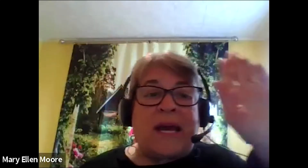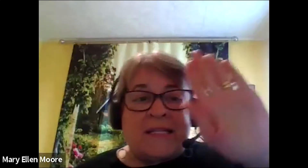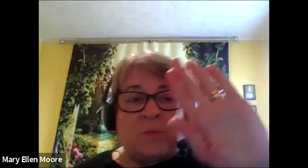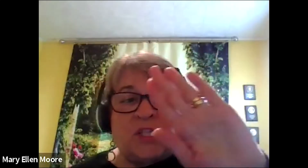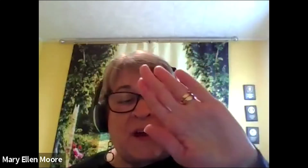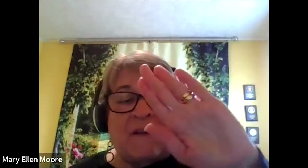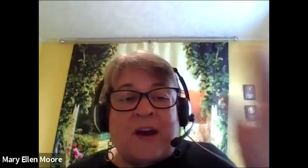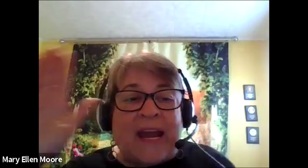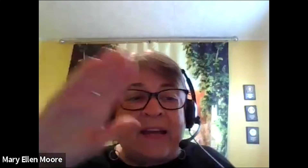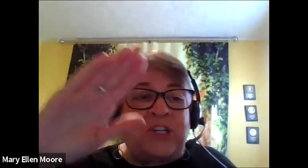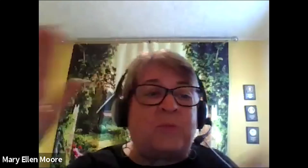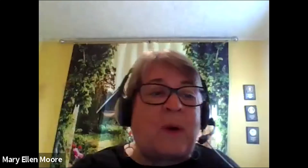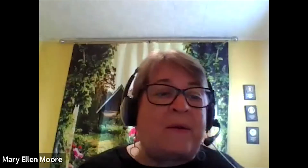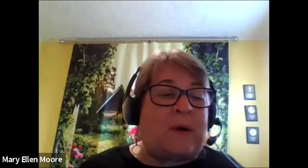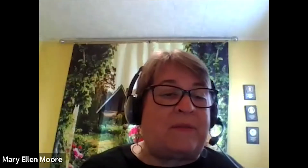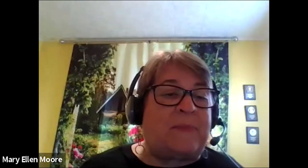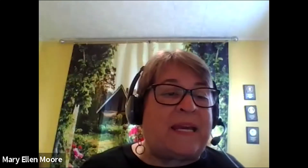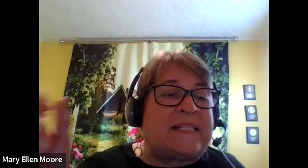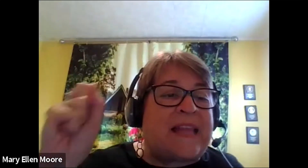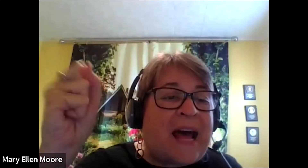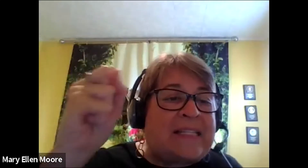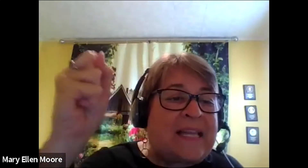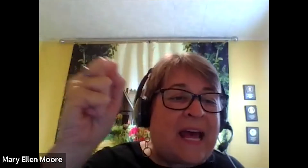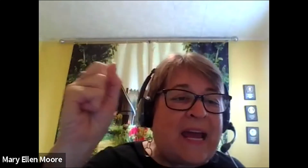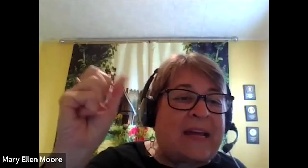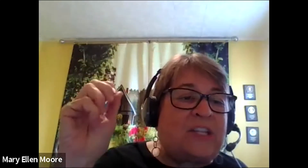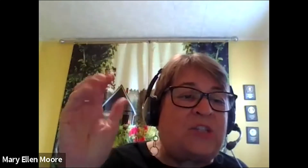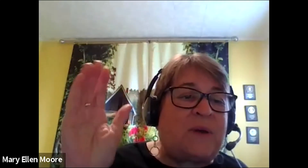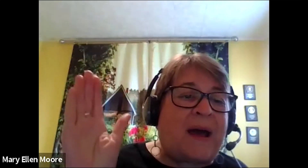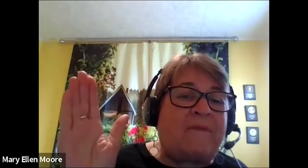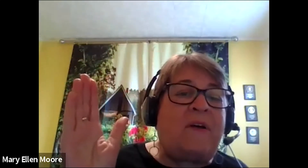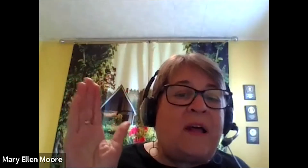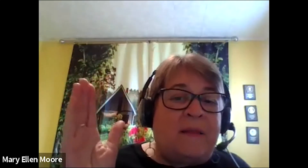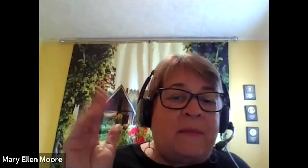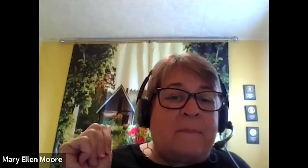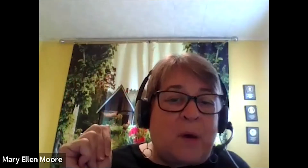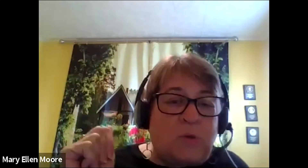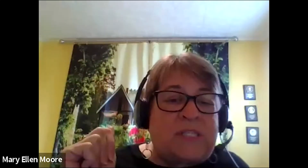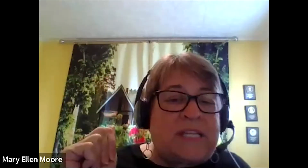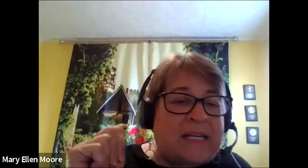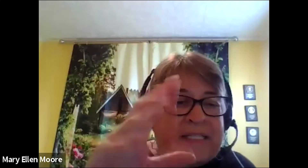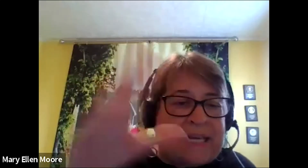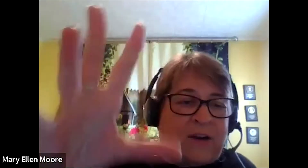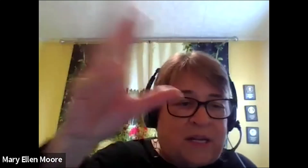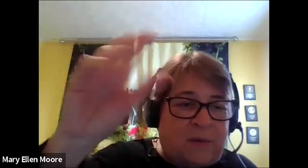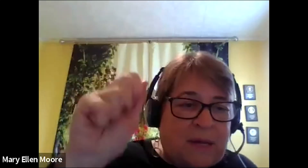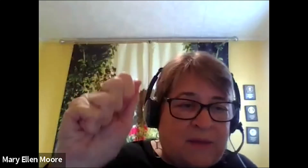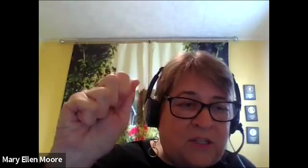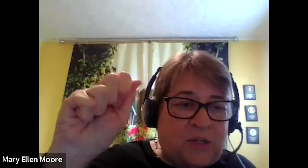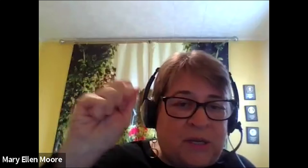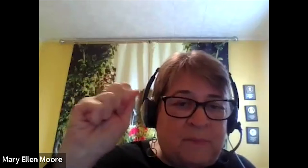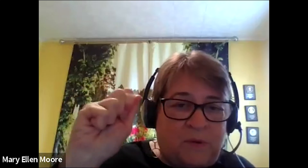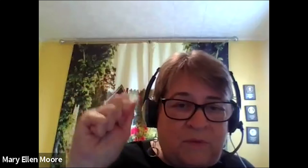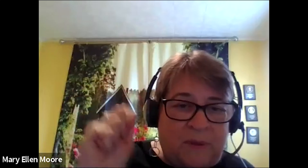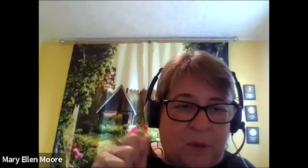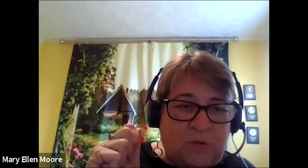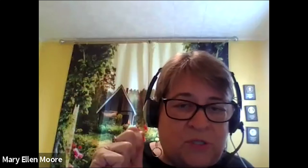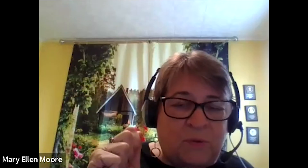It's whichever hand you write with, because that's the hand that you have the most dexterity with, that you can move the most.